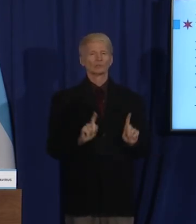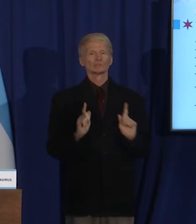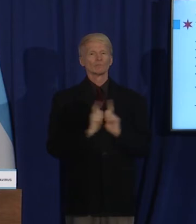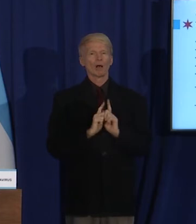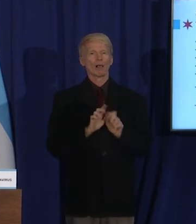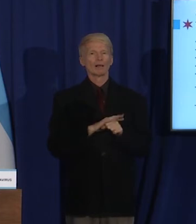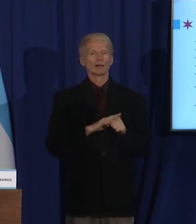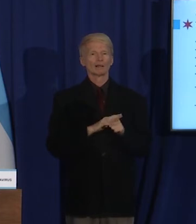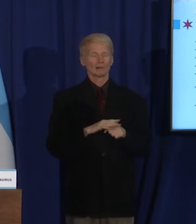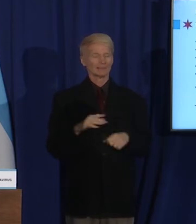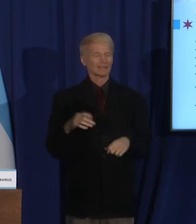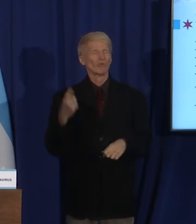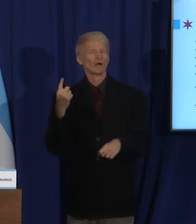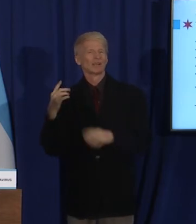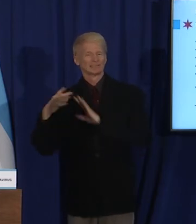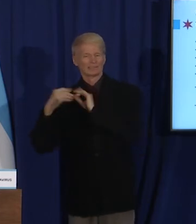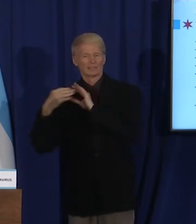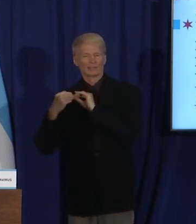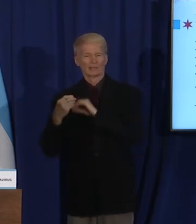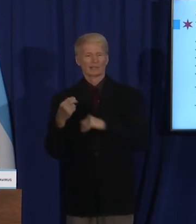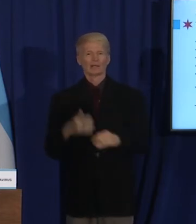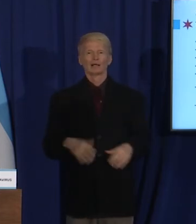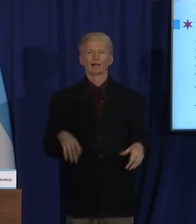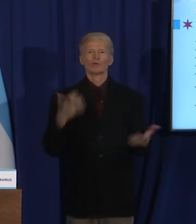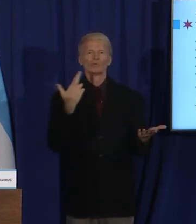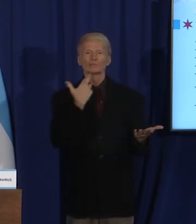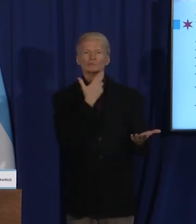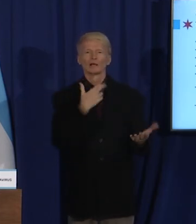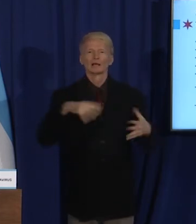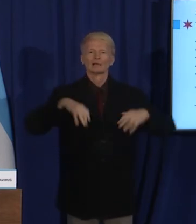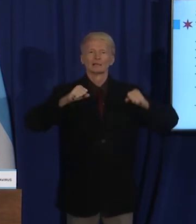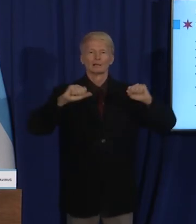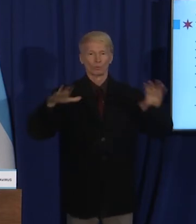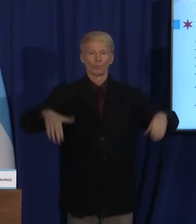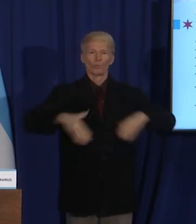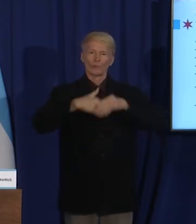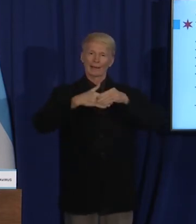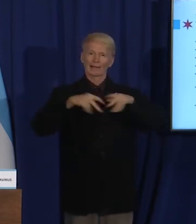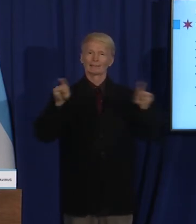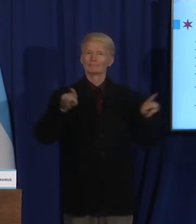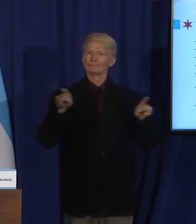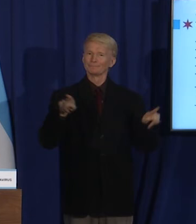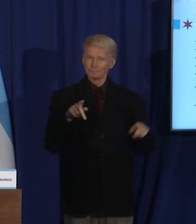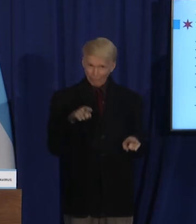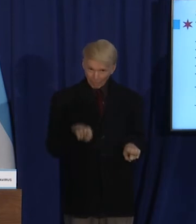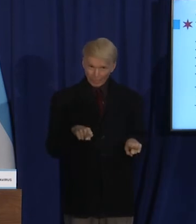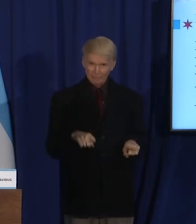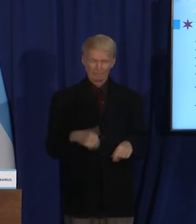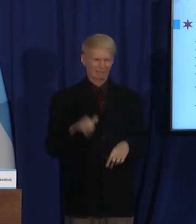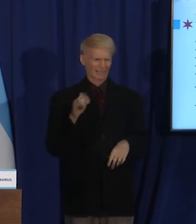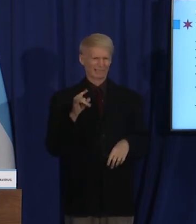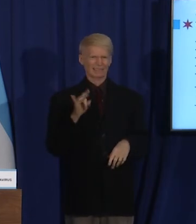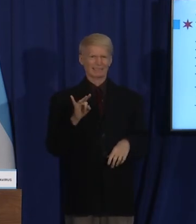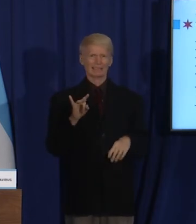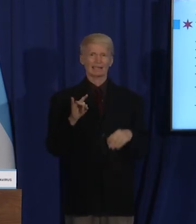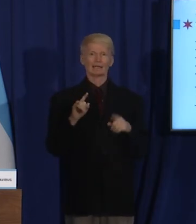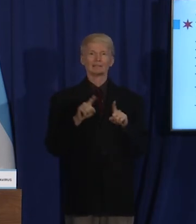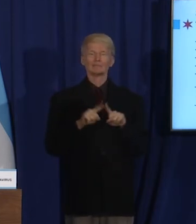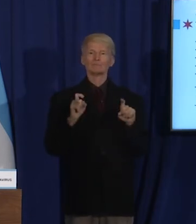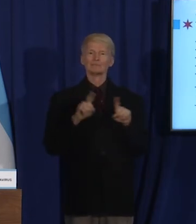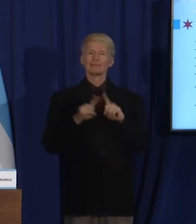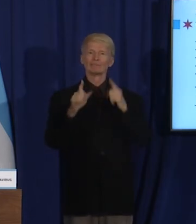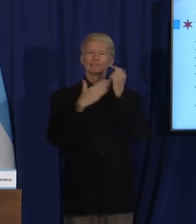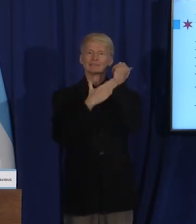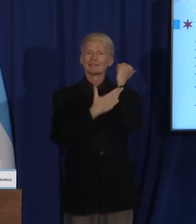that was at a restaurant, an event venue, with 18 cases across multiple jurisdictions. We're investigating a Halloween party